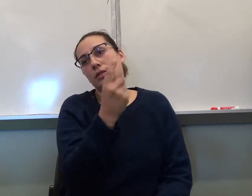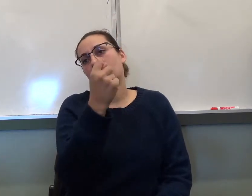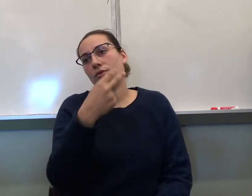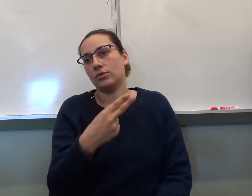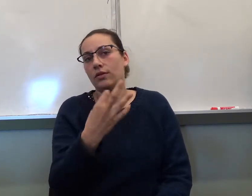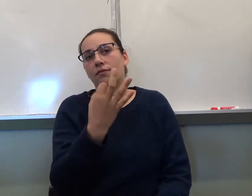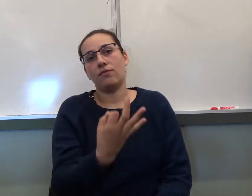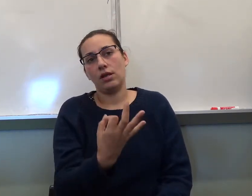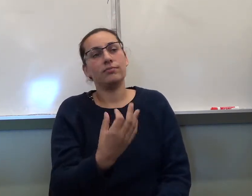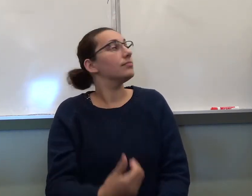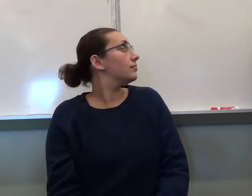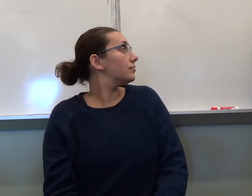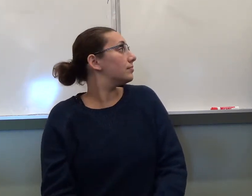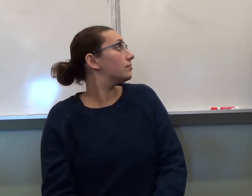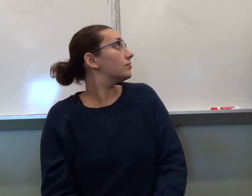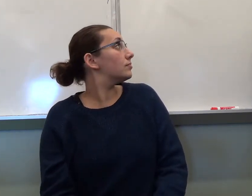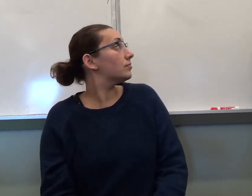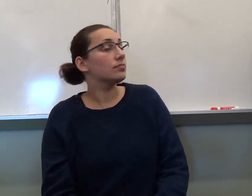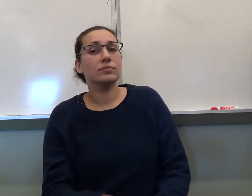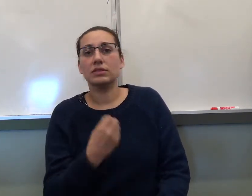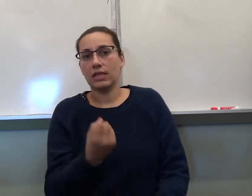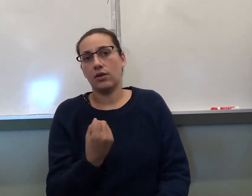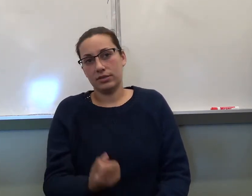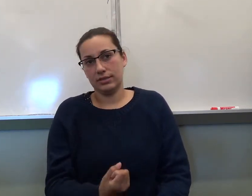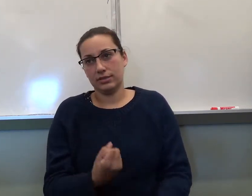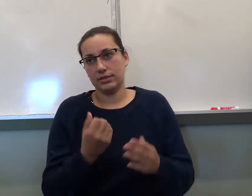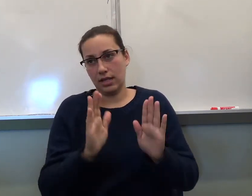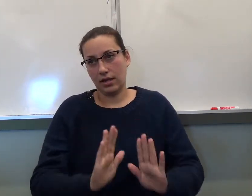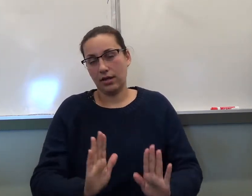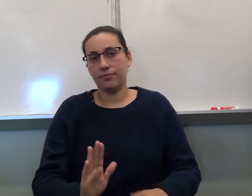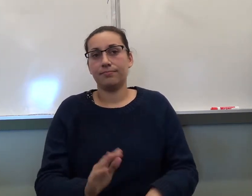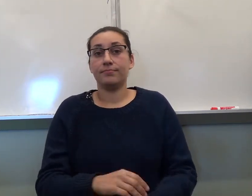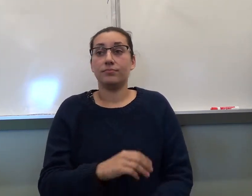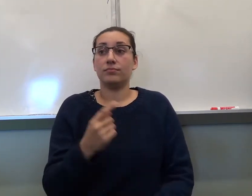And here we have 1 hour, 10 minutes,